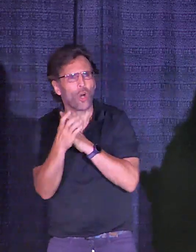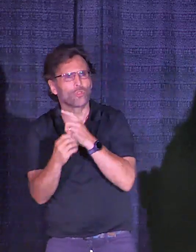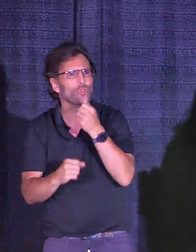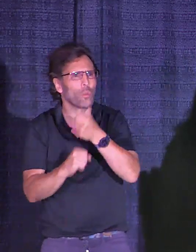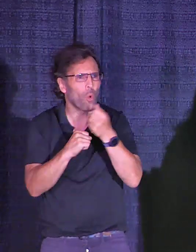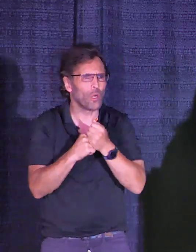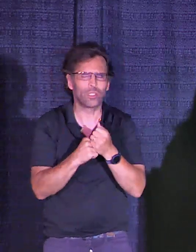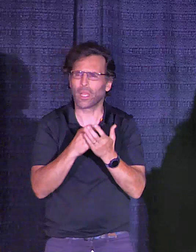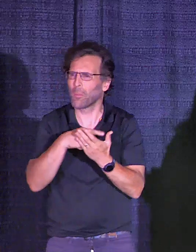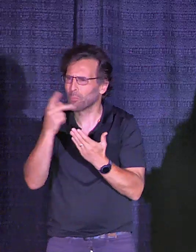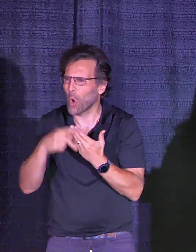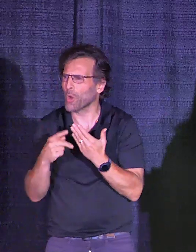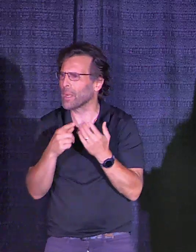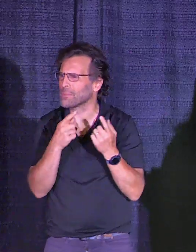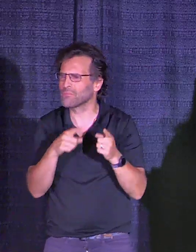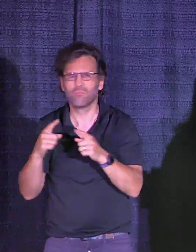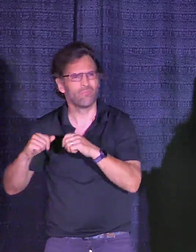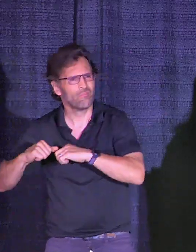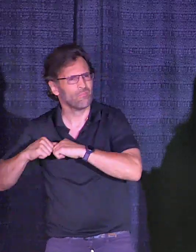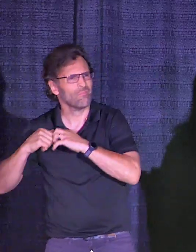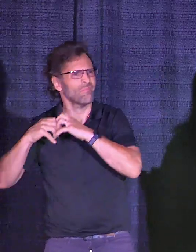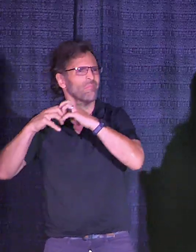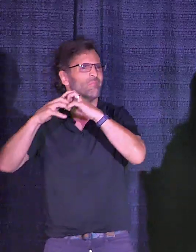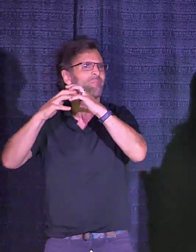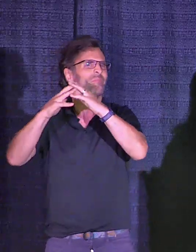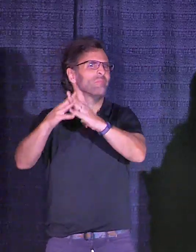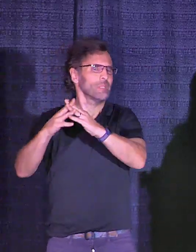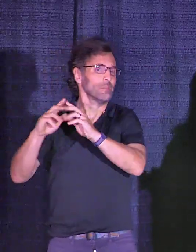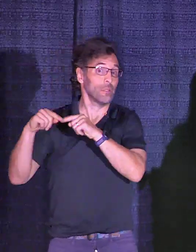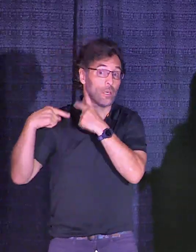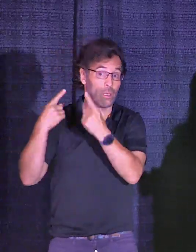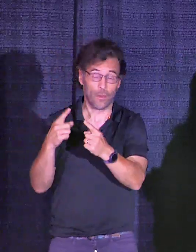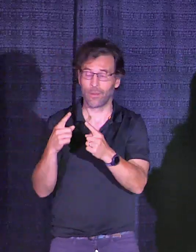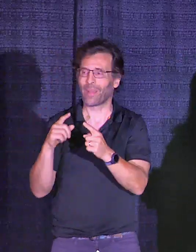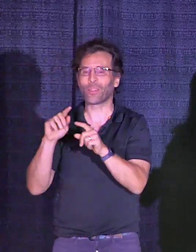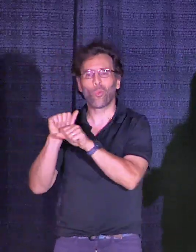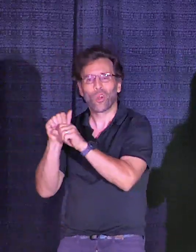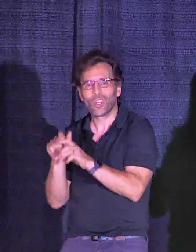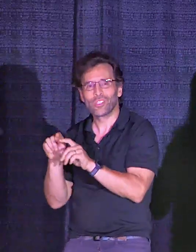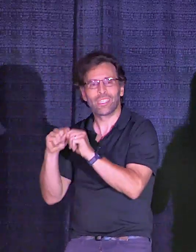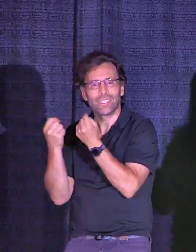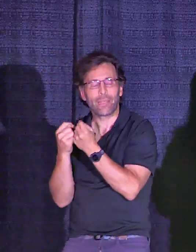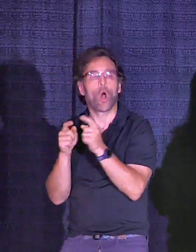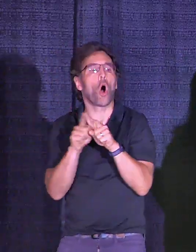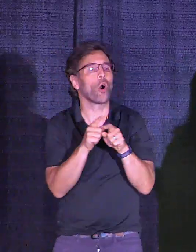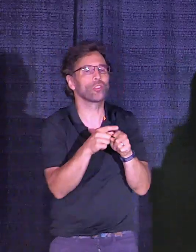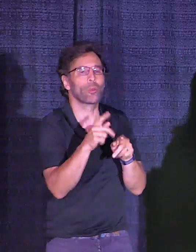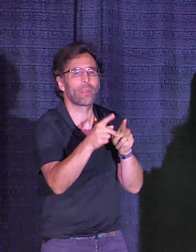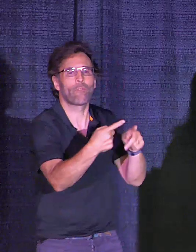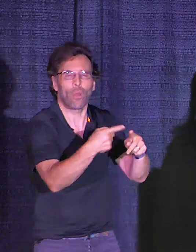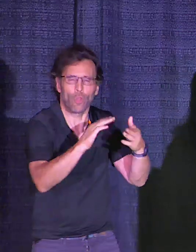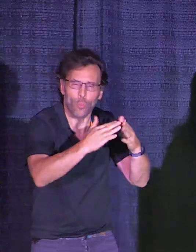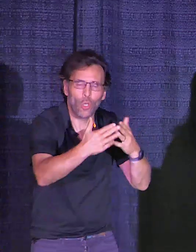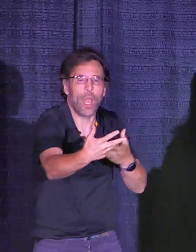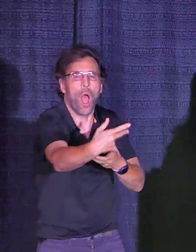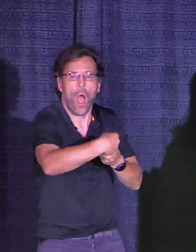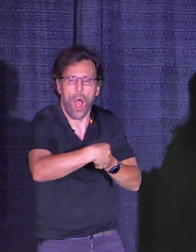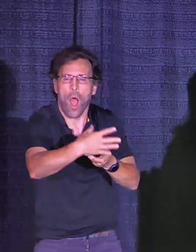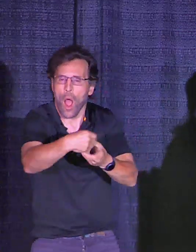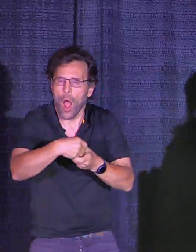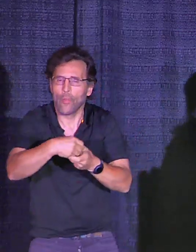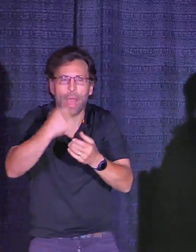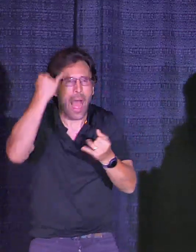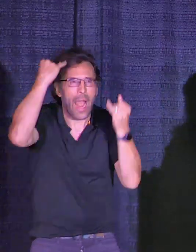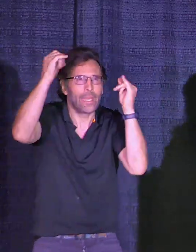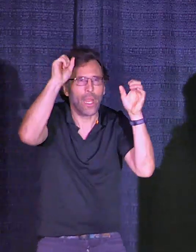and programming that have been put in place by workers, the team, but but also community members who come with ideas and they make